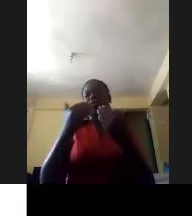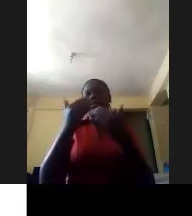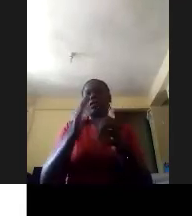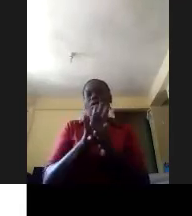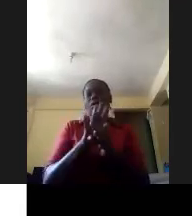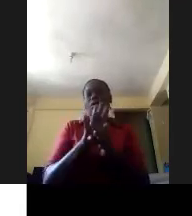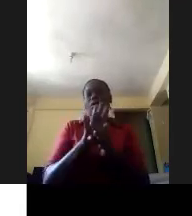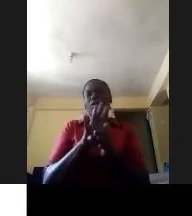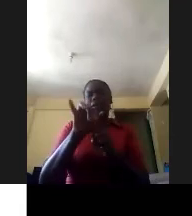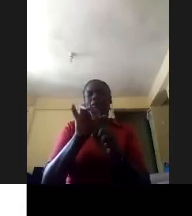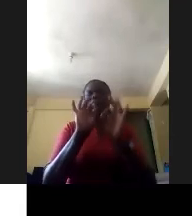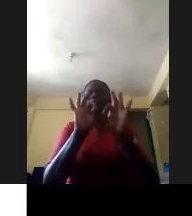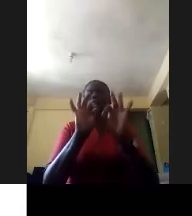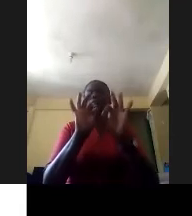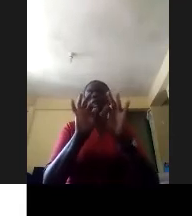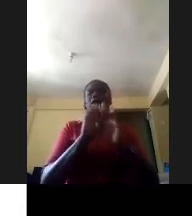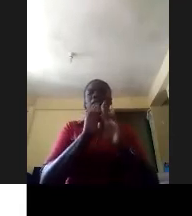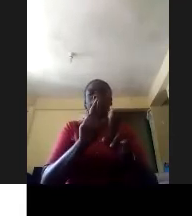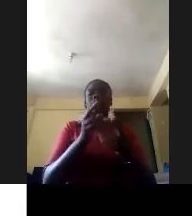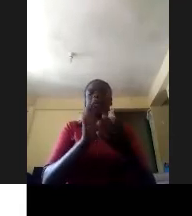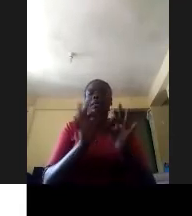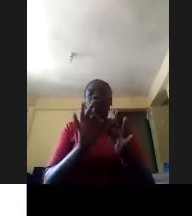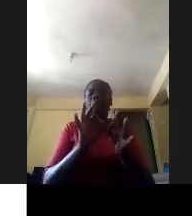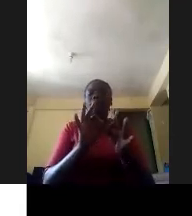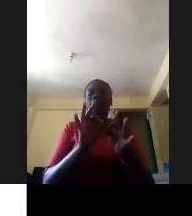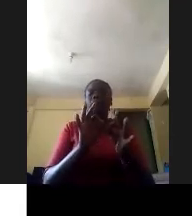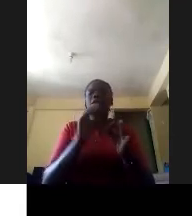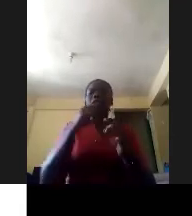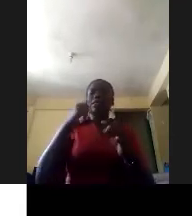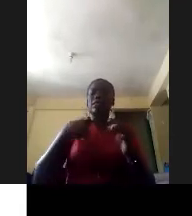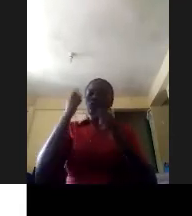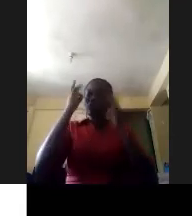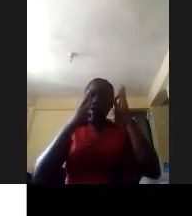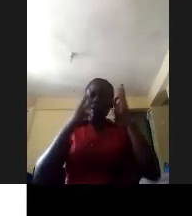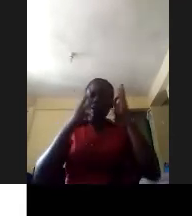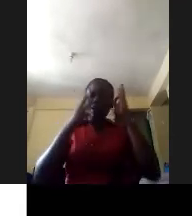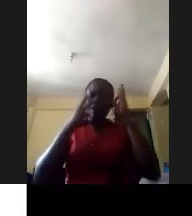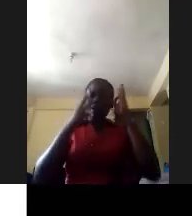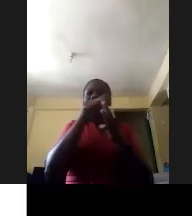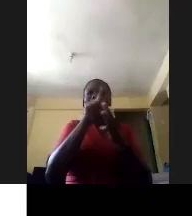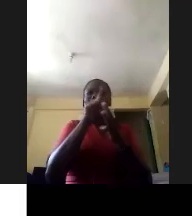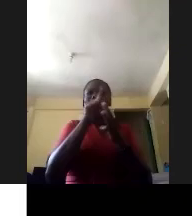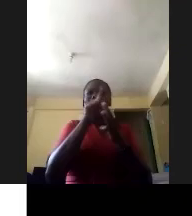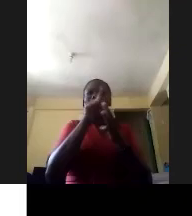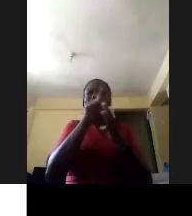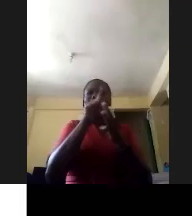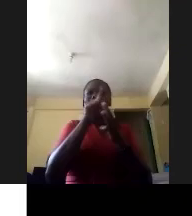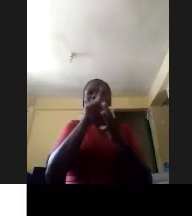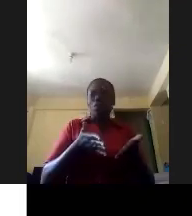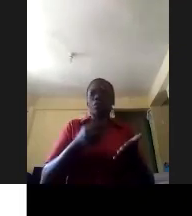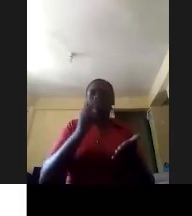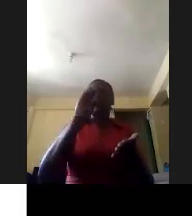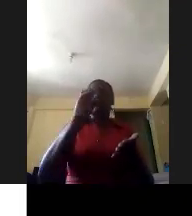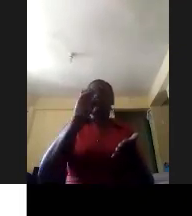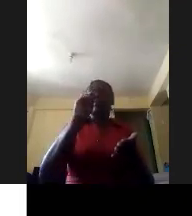brilliant response. He's admitting that he's anxious, a bit anxious, that he's being a moderator right now. And that makes him vulnerable,